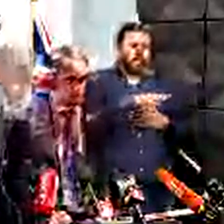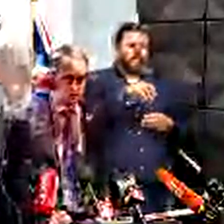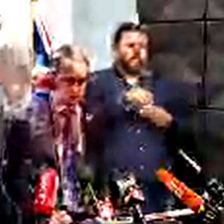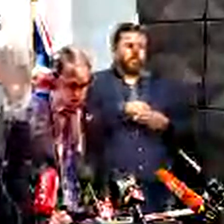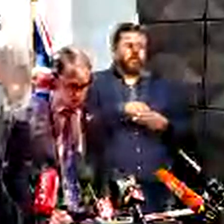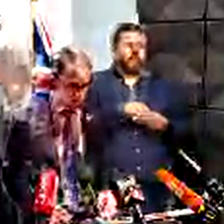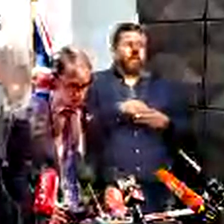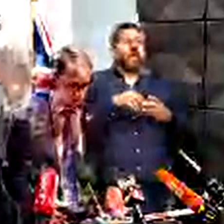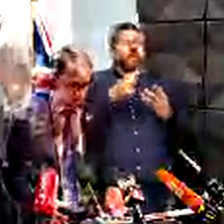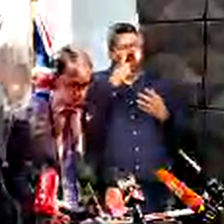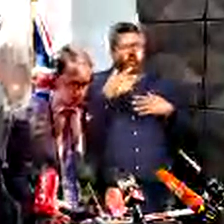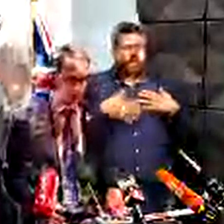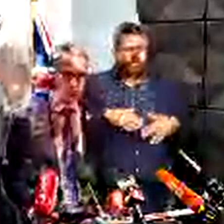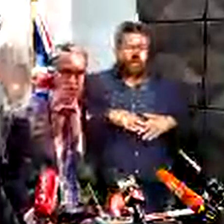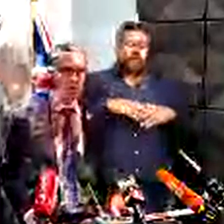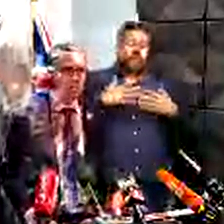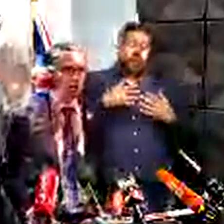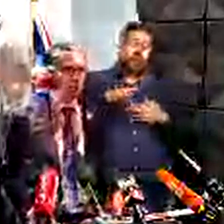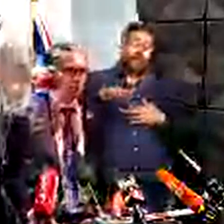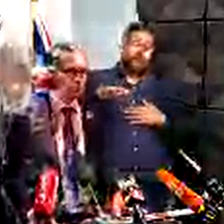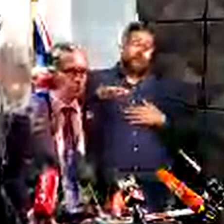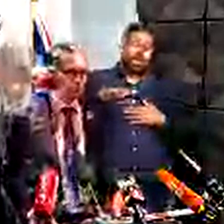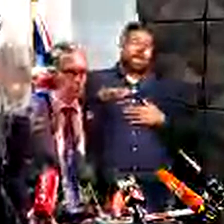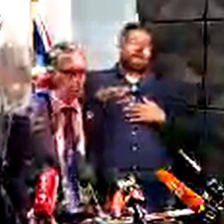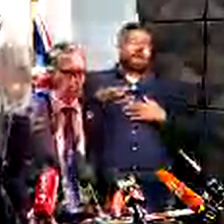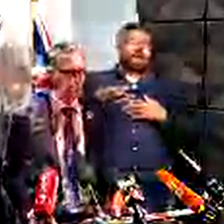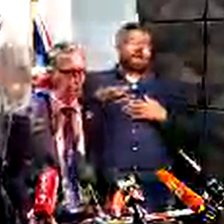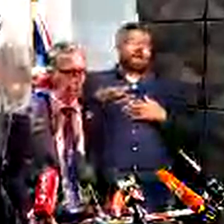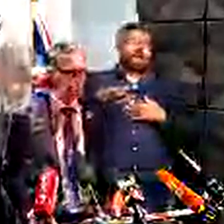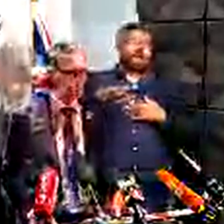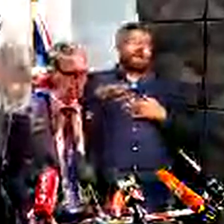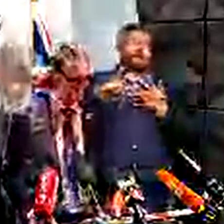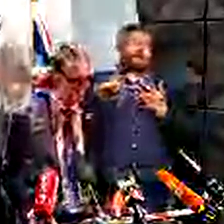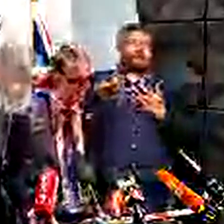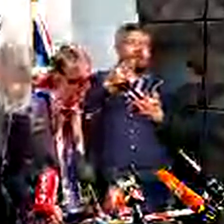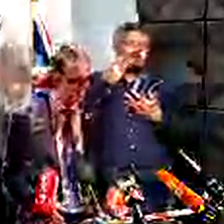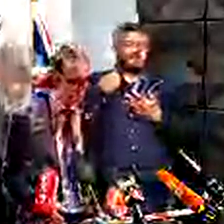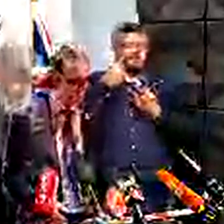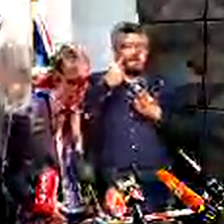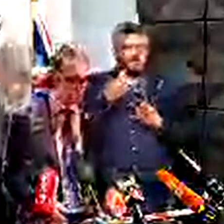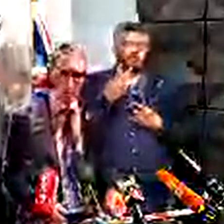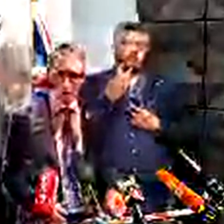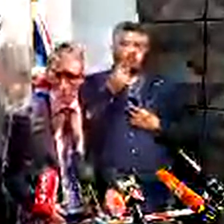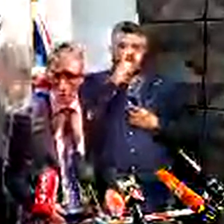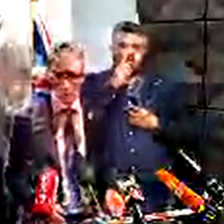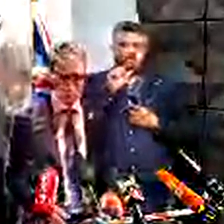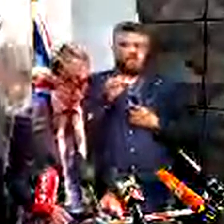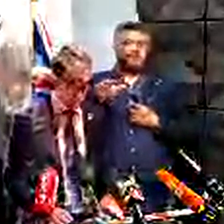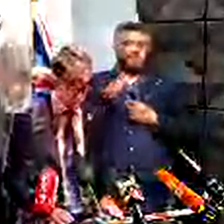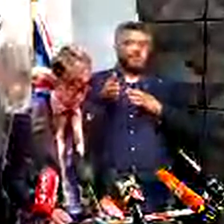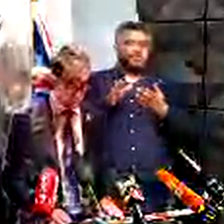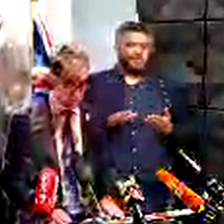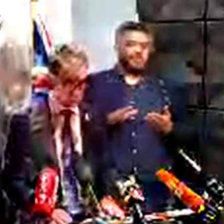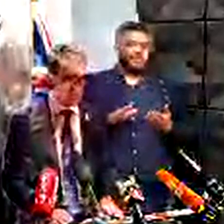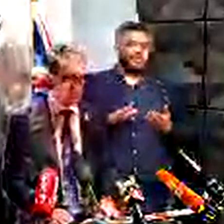as well as those injured, and particularly to the families of the two further people who we know passed away overnight as a